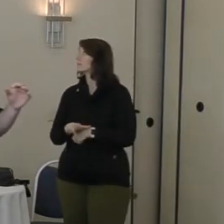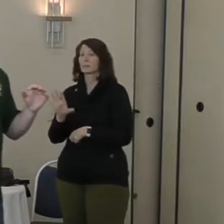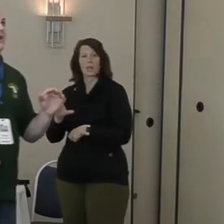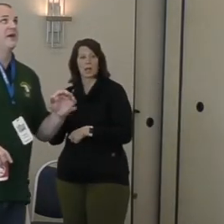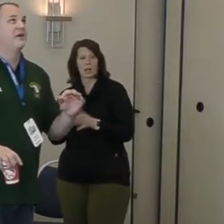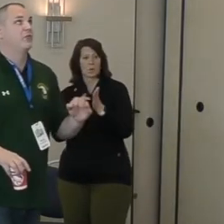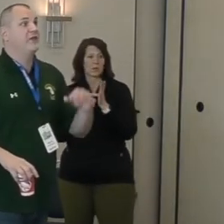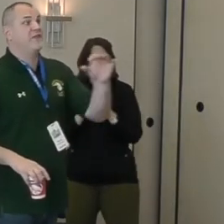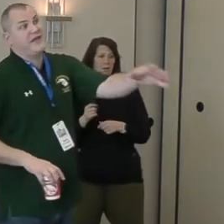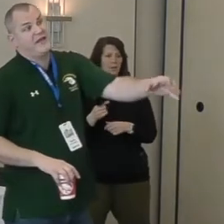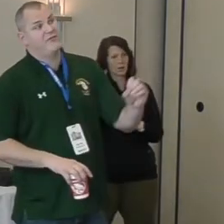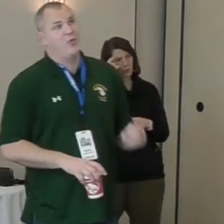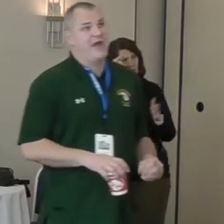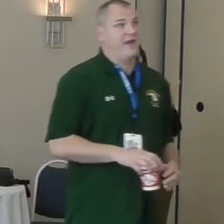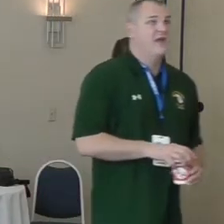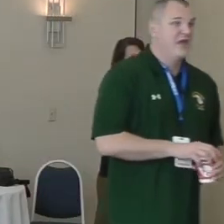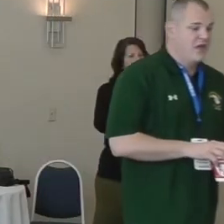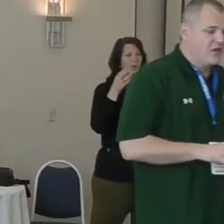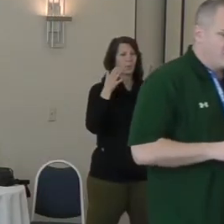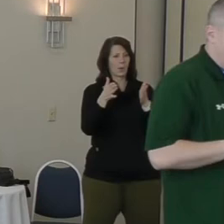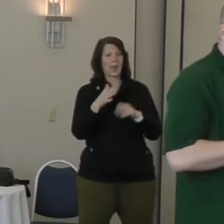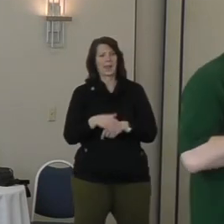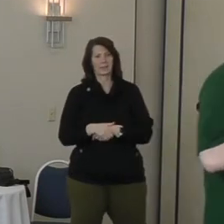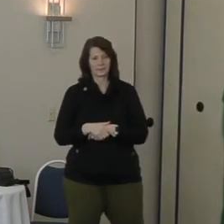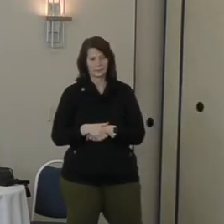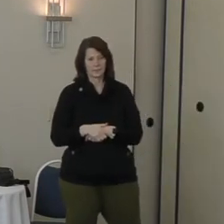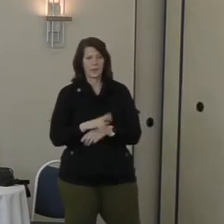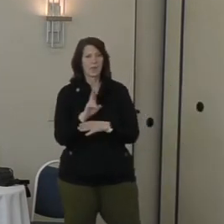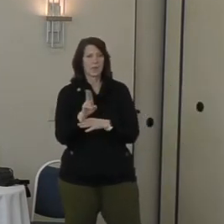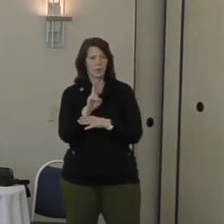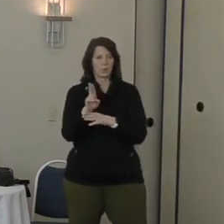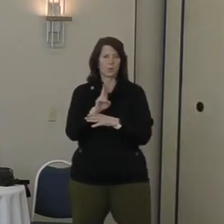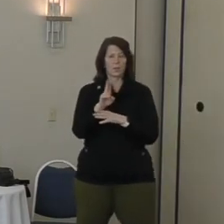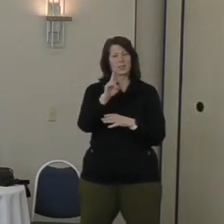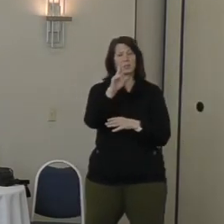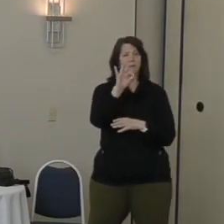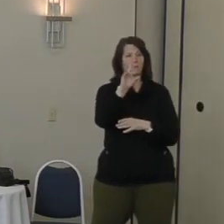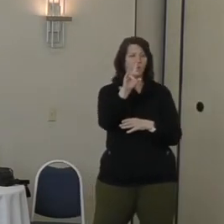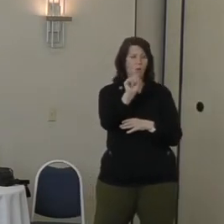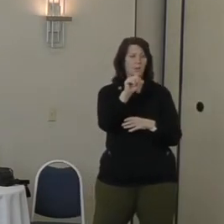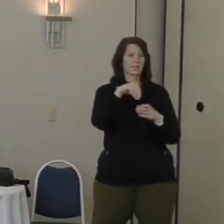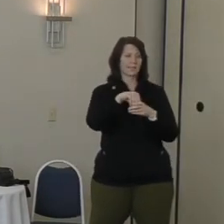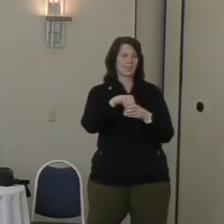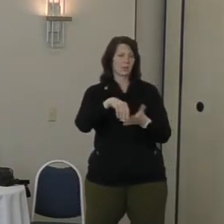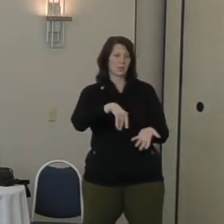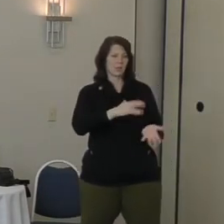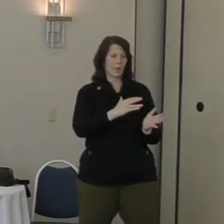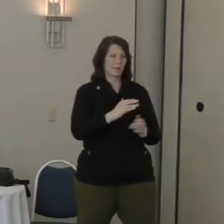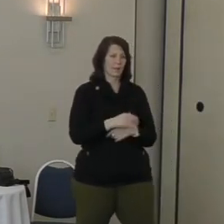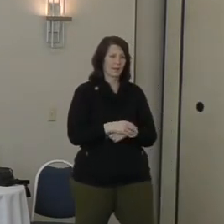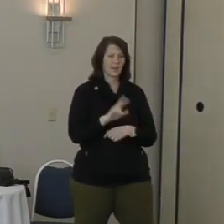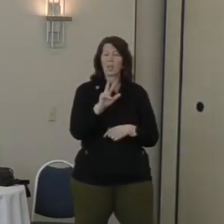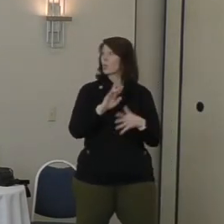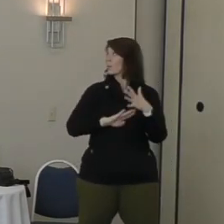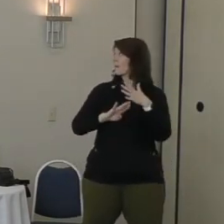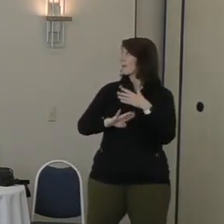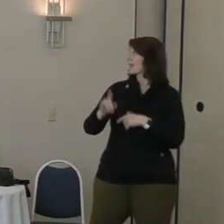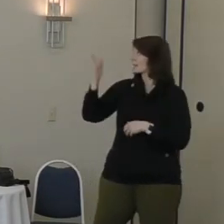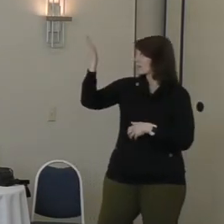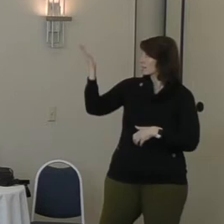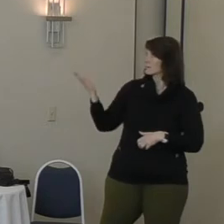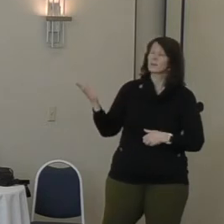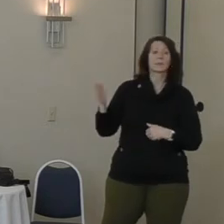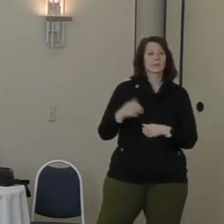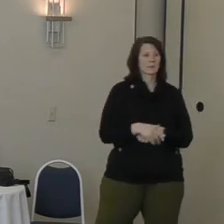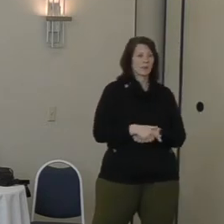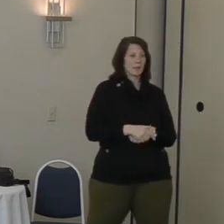requires rethinking of the way we use forwards in rugby. And there's kind of three basic tenets